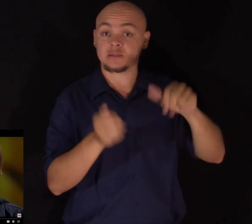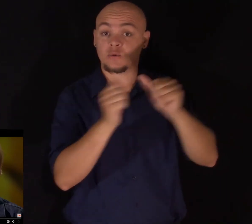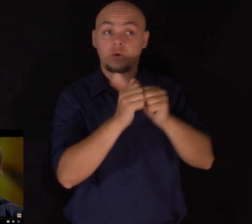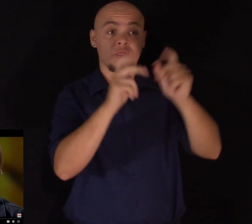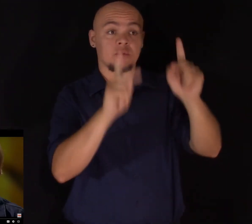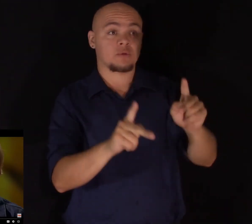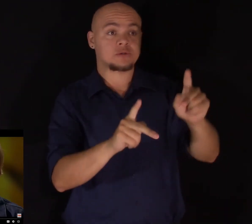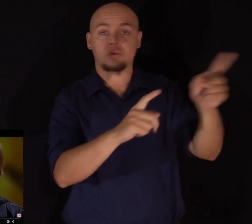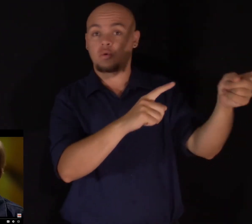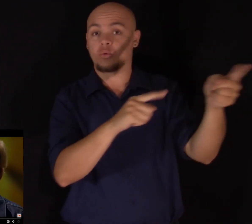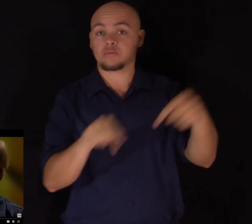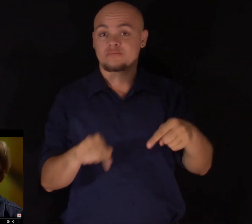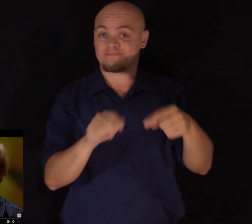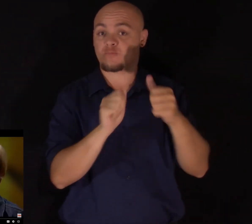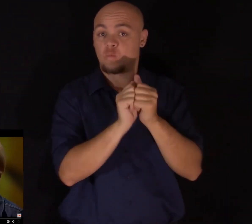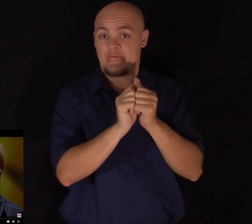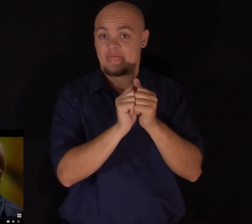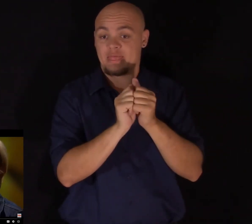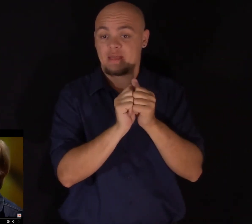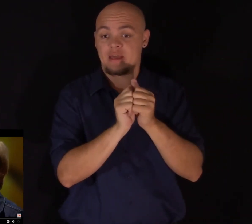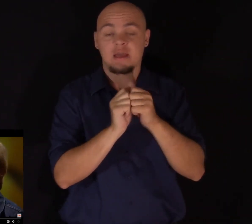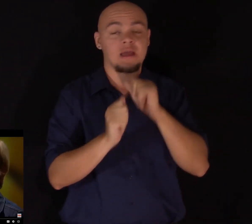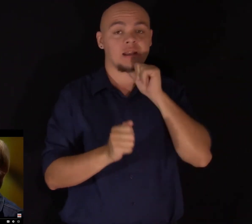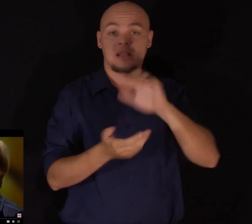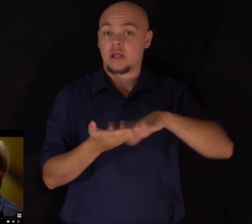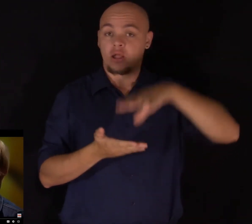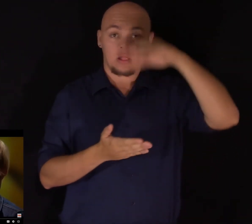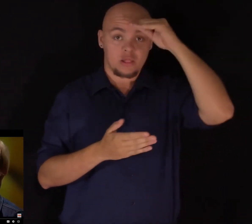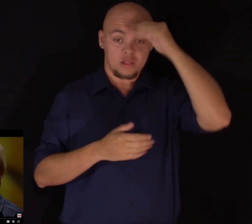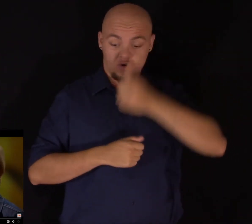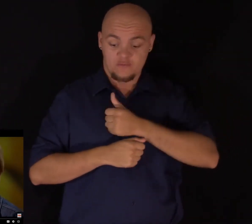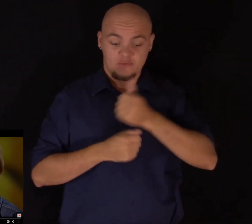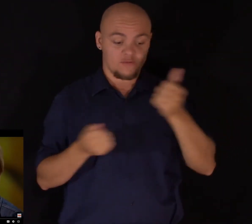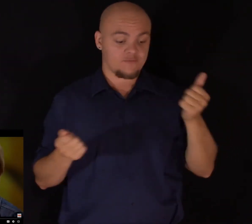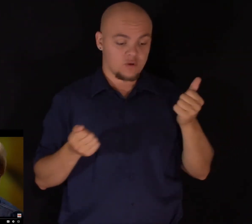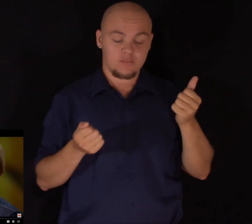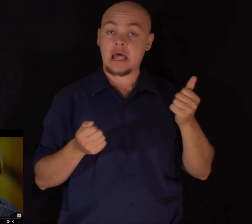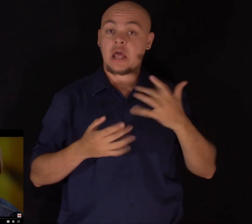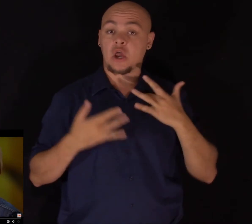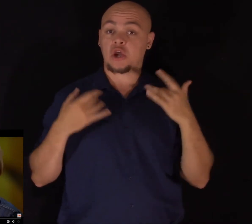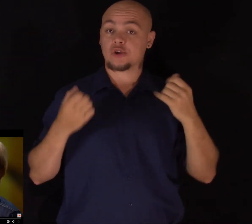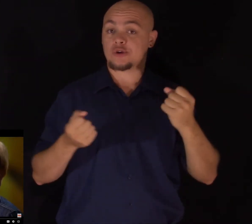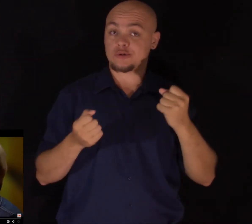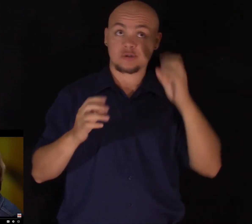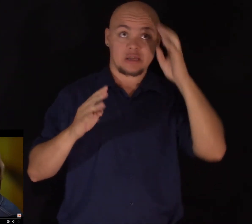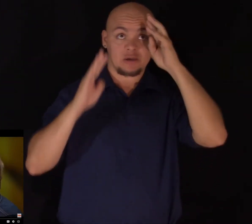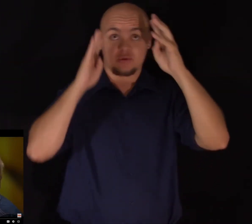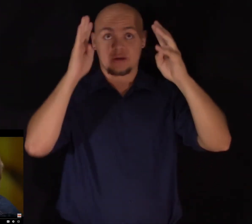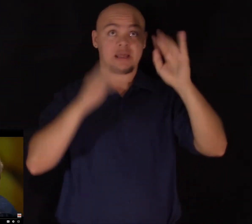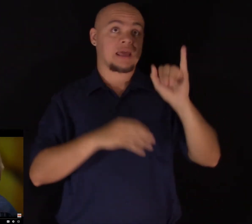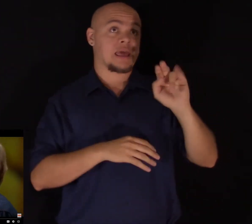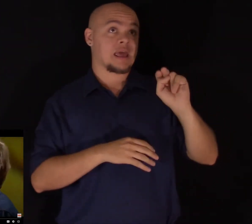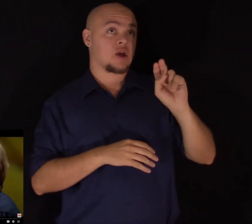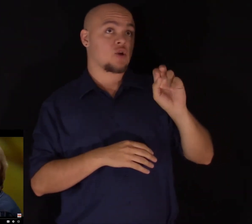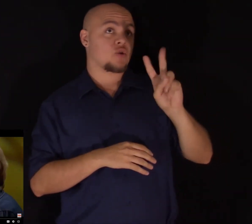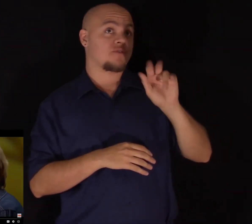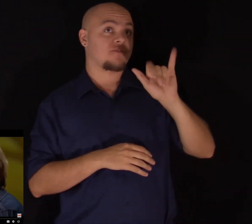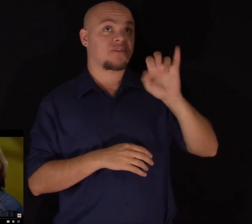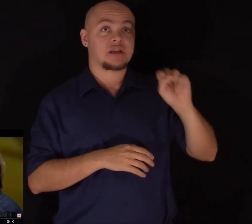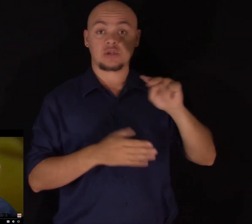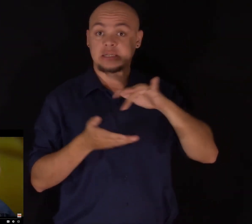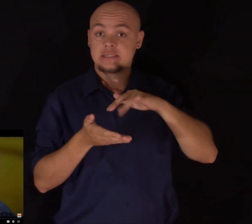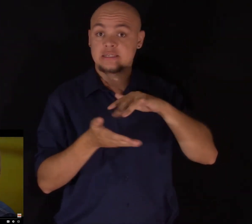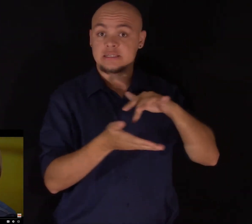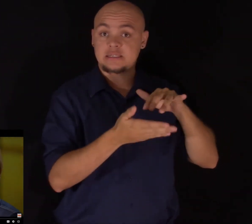you. And I did not learn about vulnerability and courage and creativity and innovation from